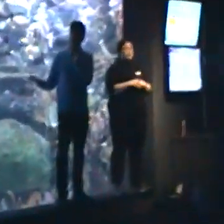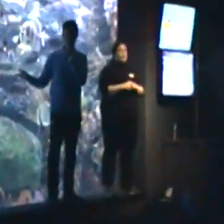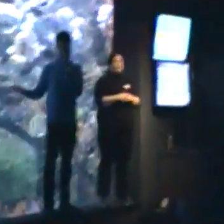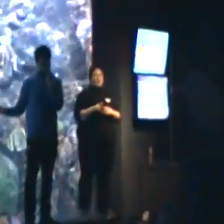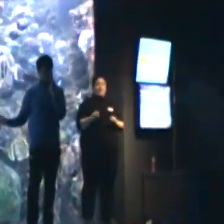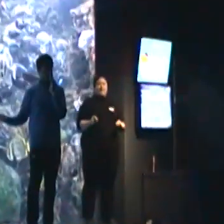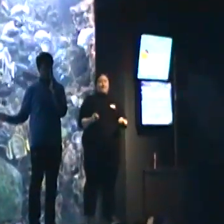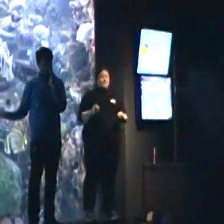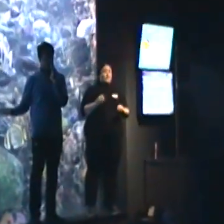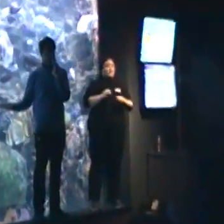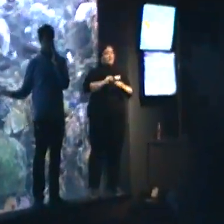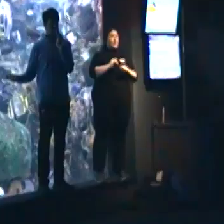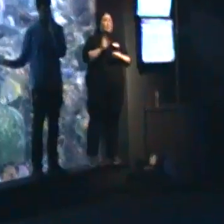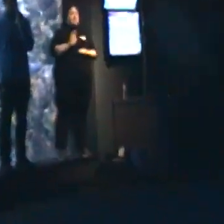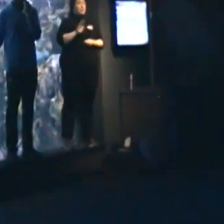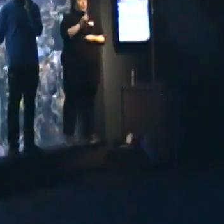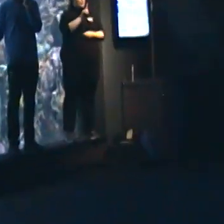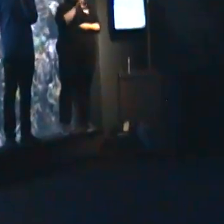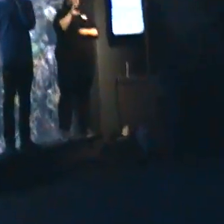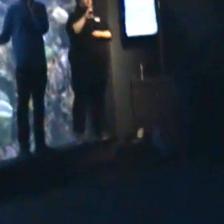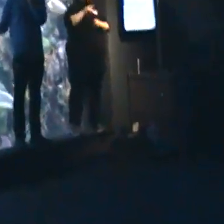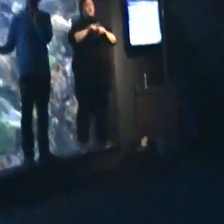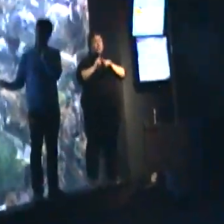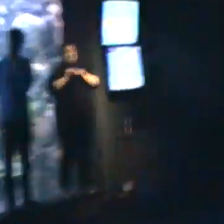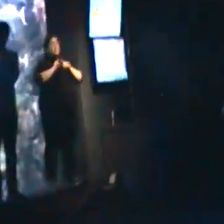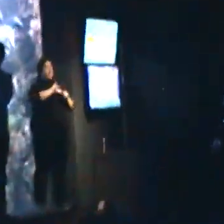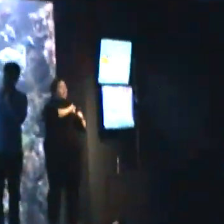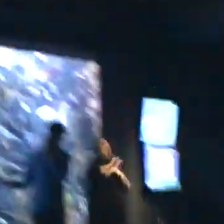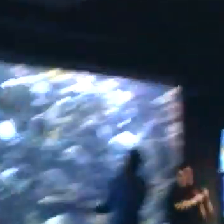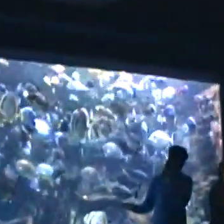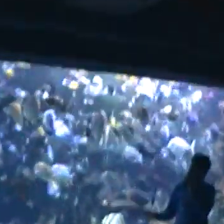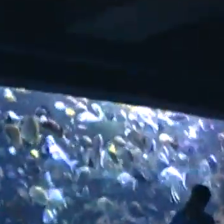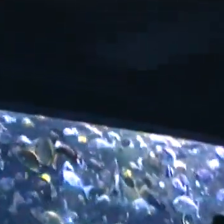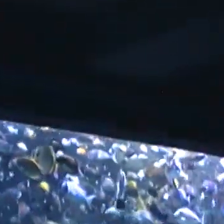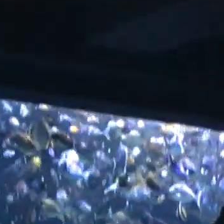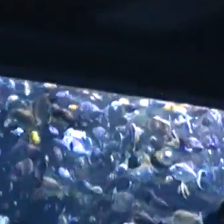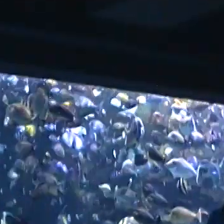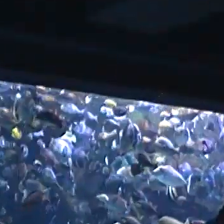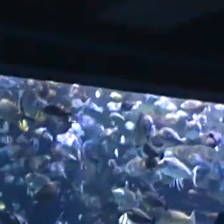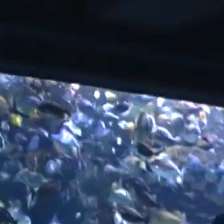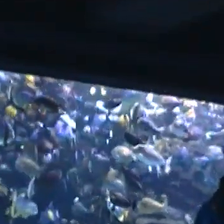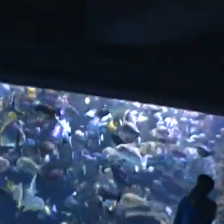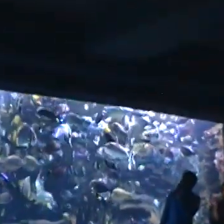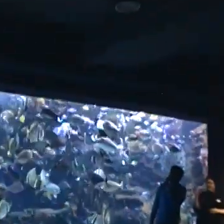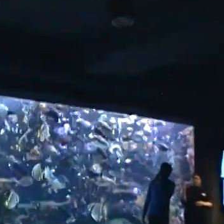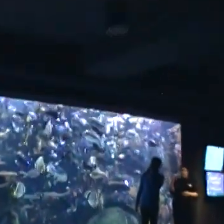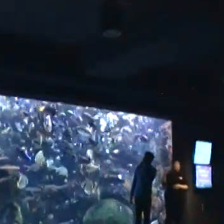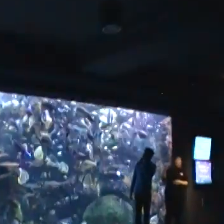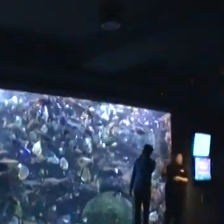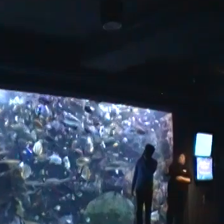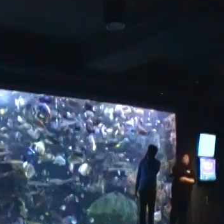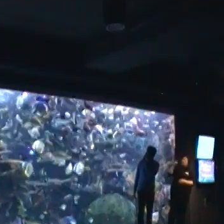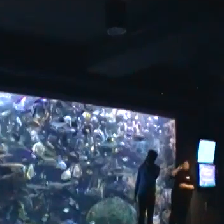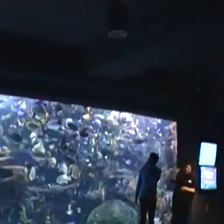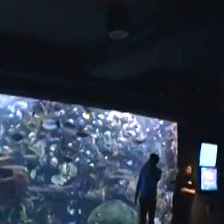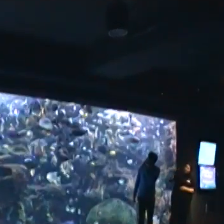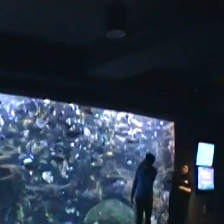We have about 100 species of fish in here and about 1,000 individuals. Oh, it looks like they're going for it.